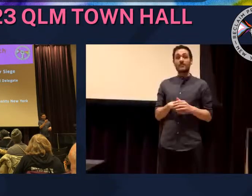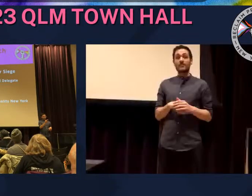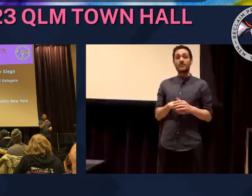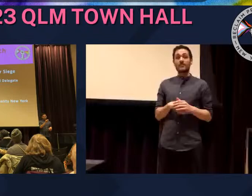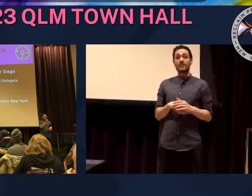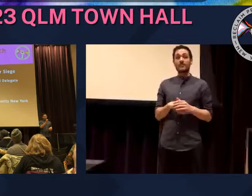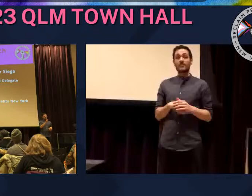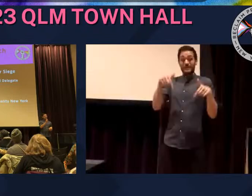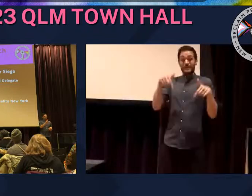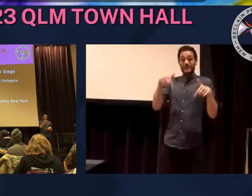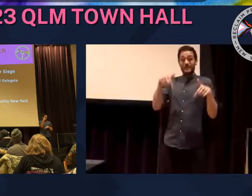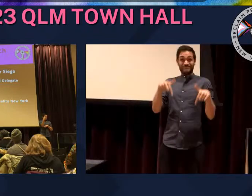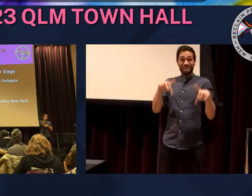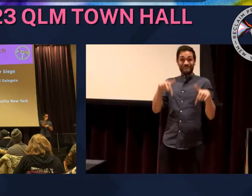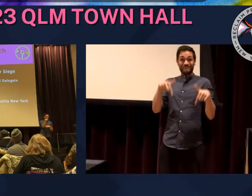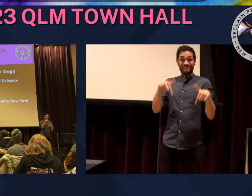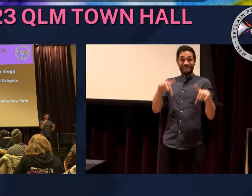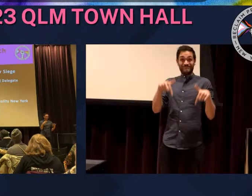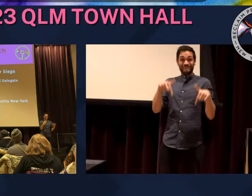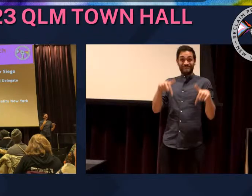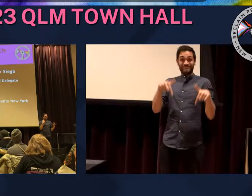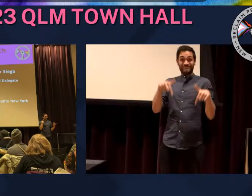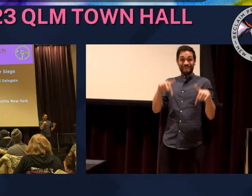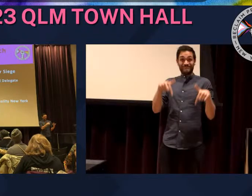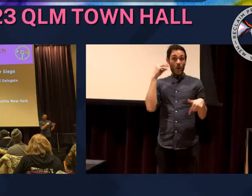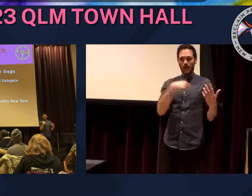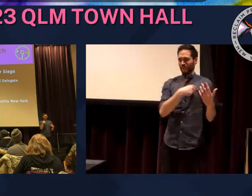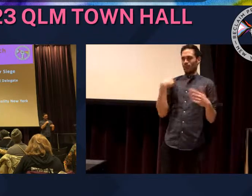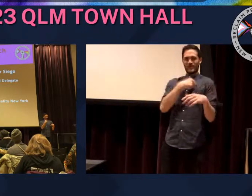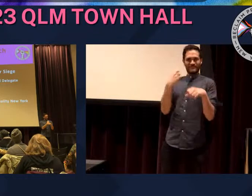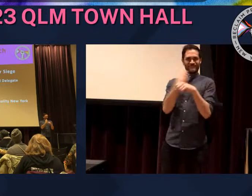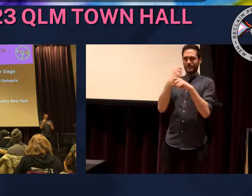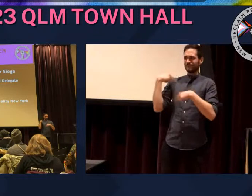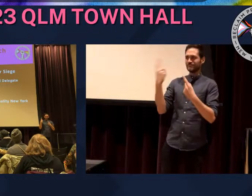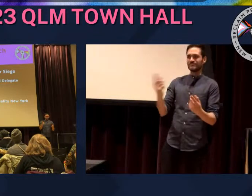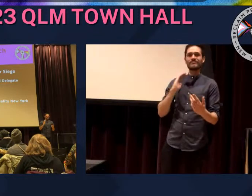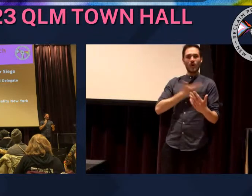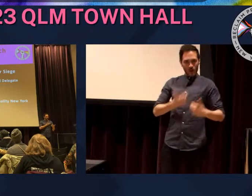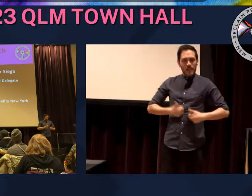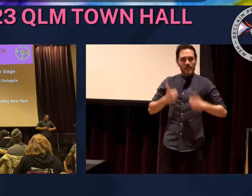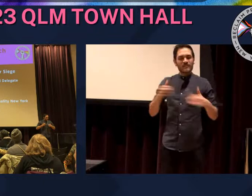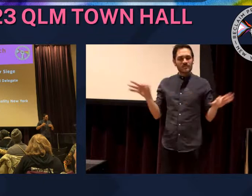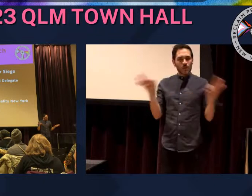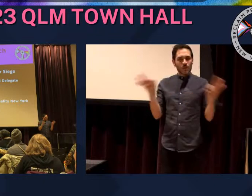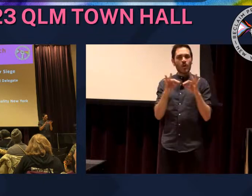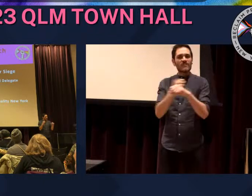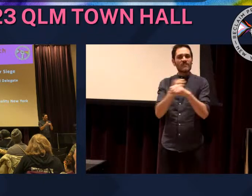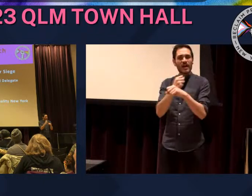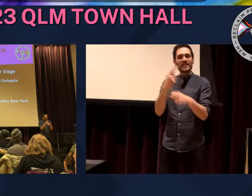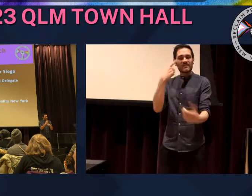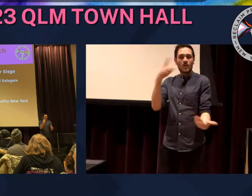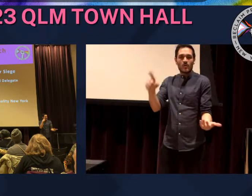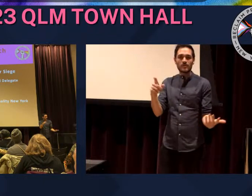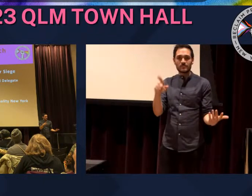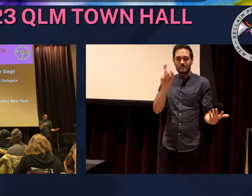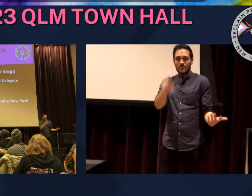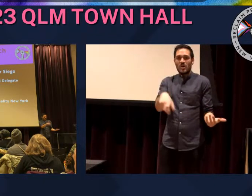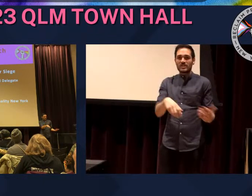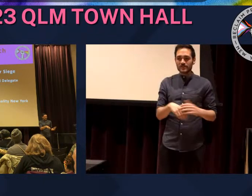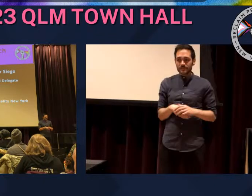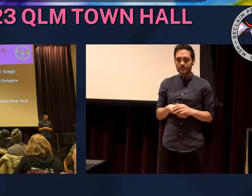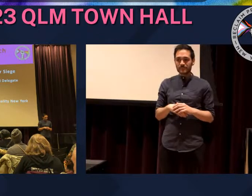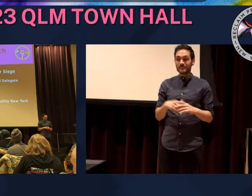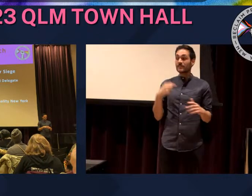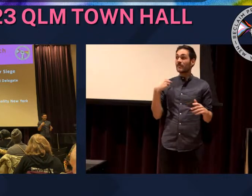narrative. Our lives are worth living for. Our lives are worth fighting for. And again, I'll make a call